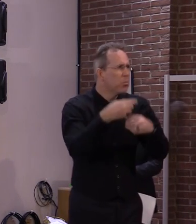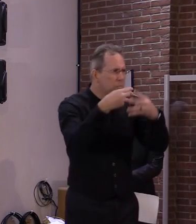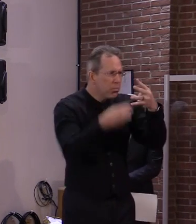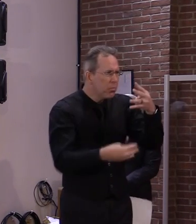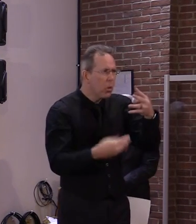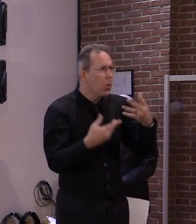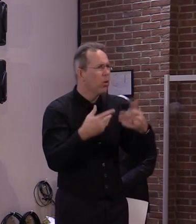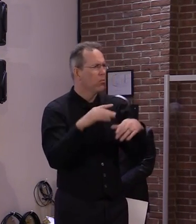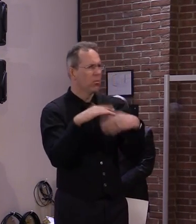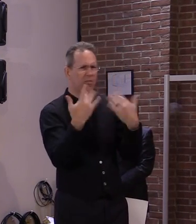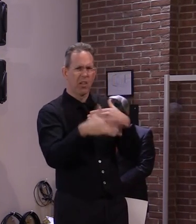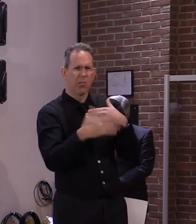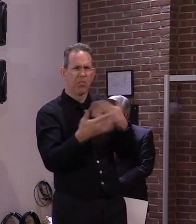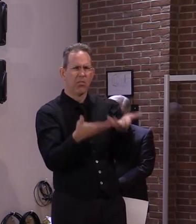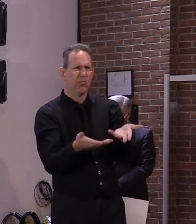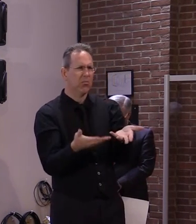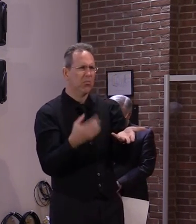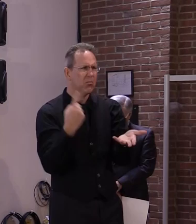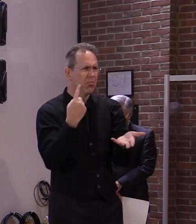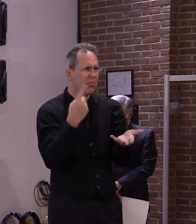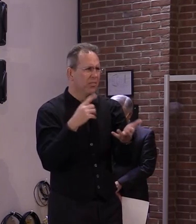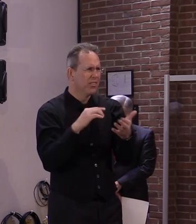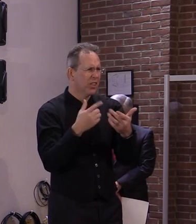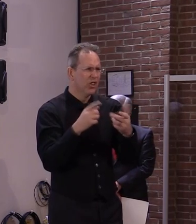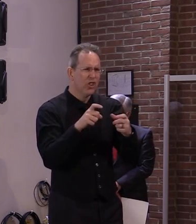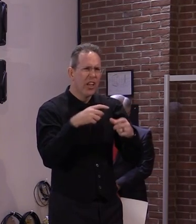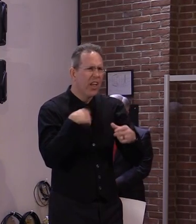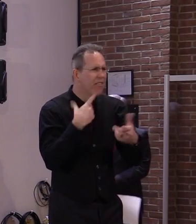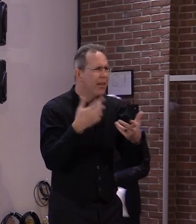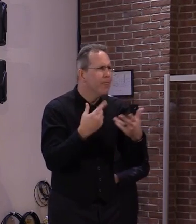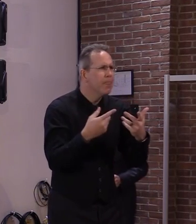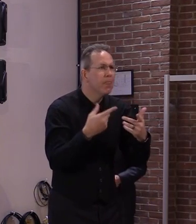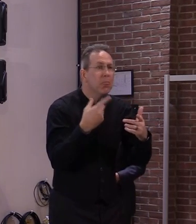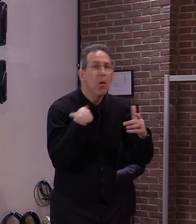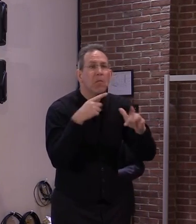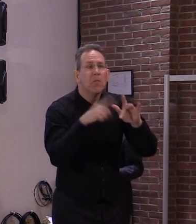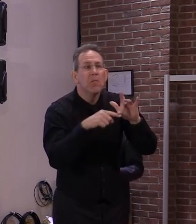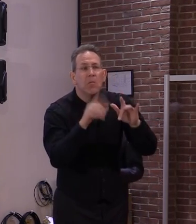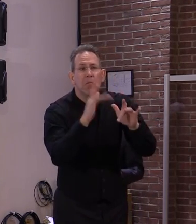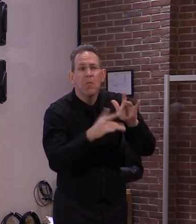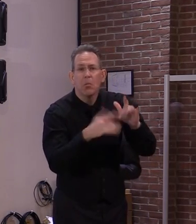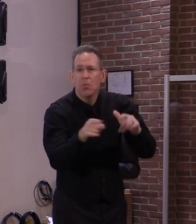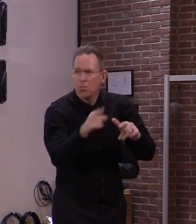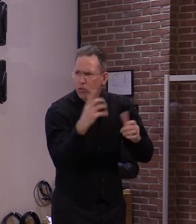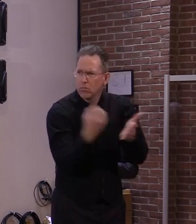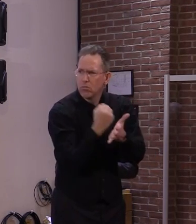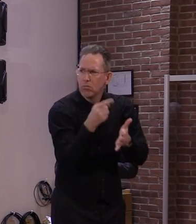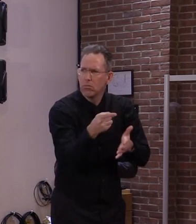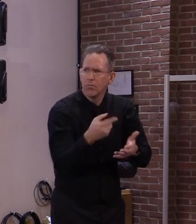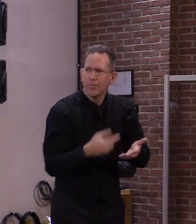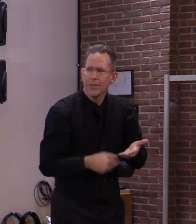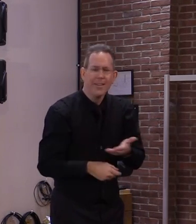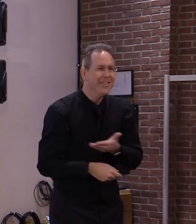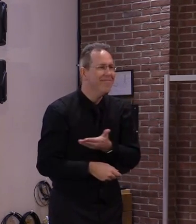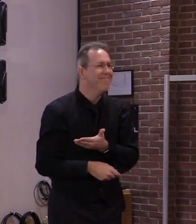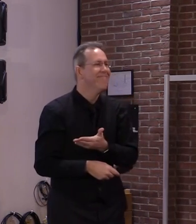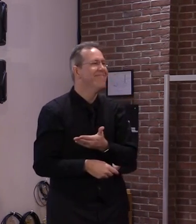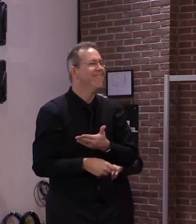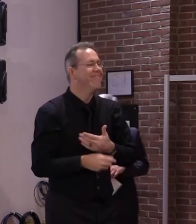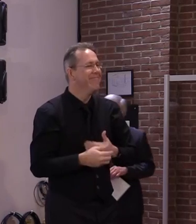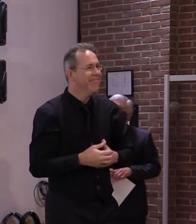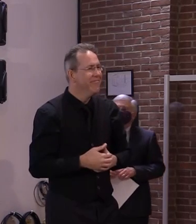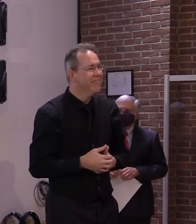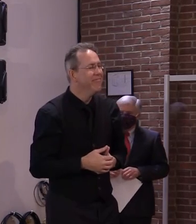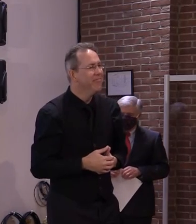held, are there vacancies occasionally? I would assume there would be, and that's why we keep trying